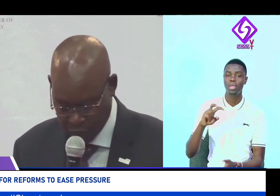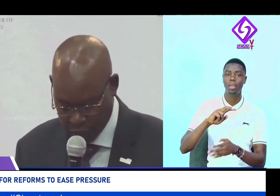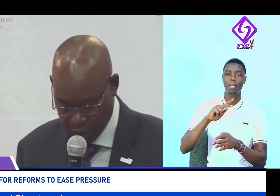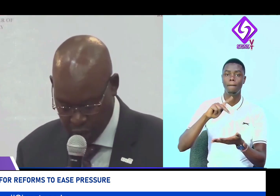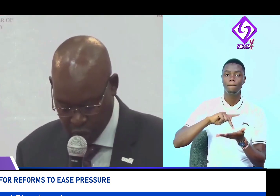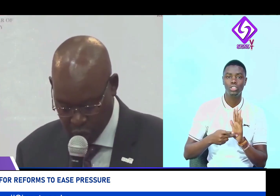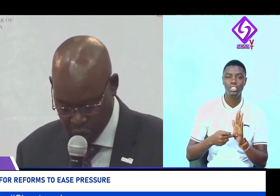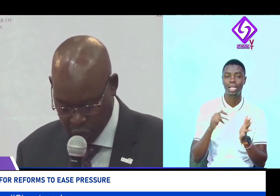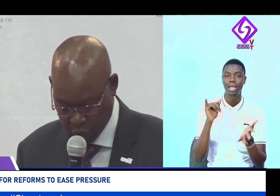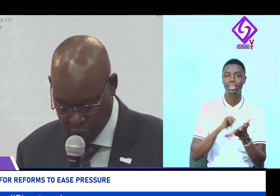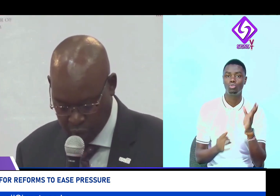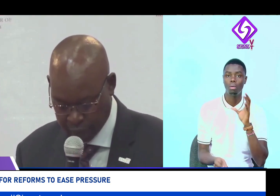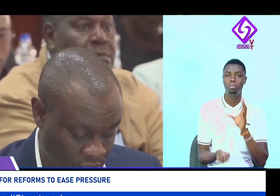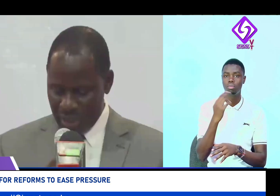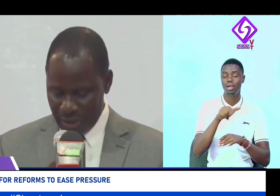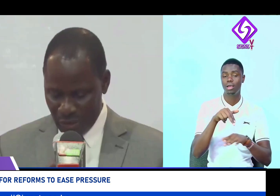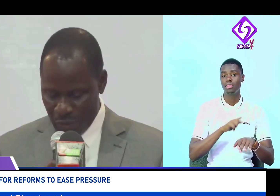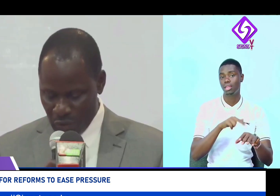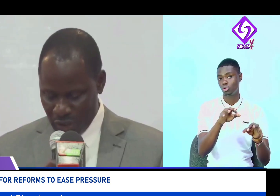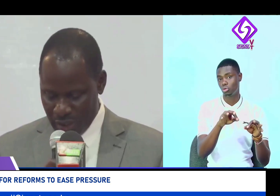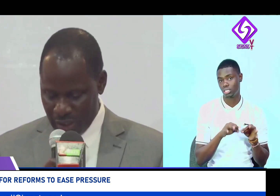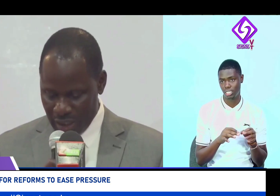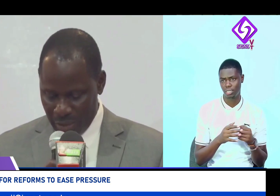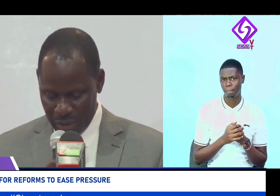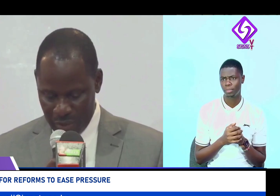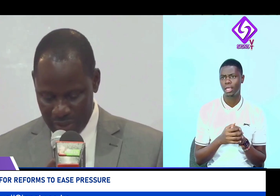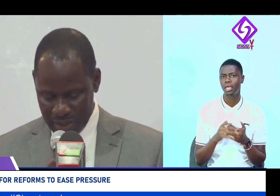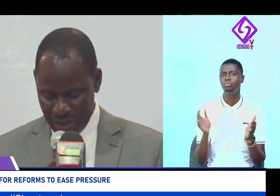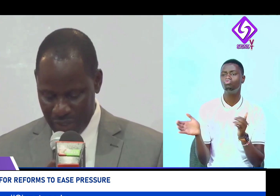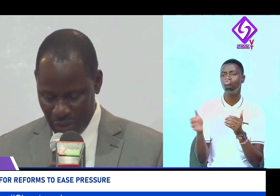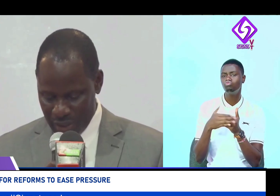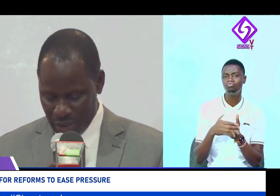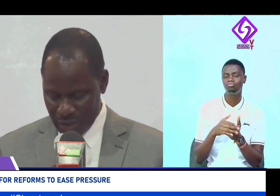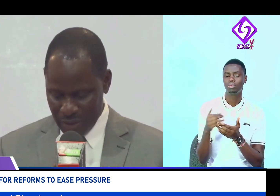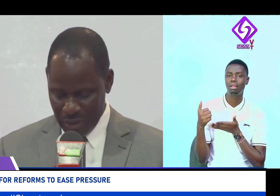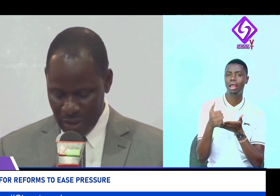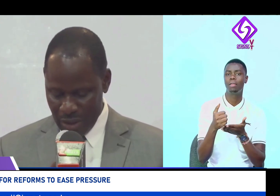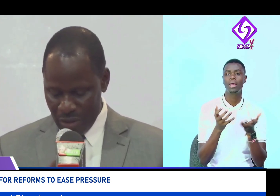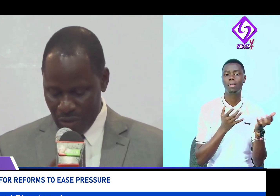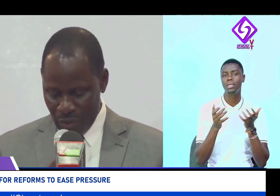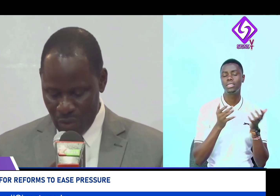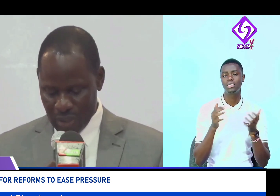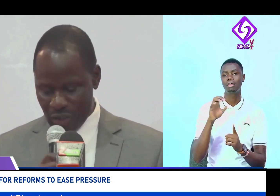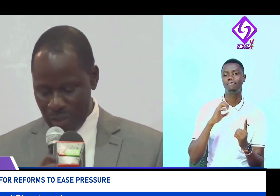out in National Treasury. Committed to fostering an enabling business environment through a